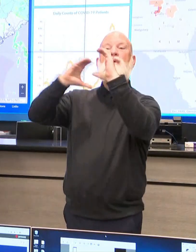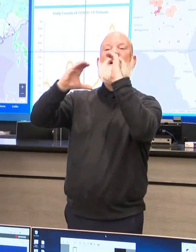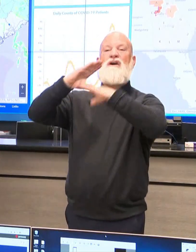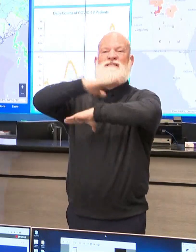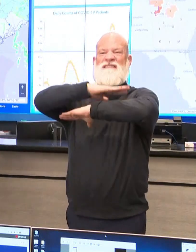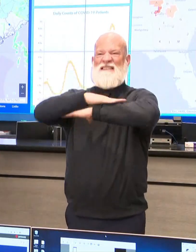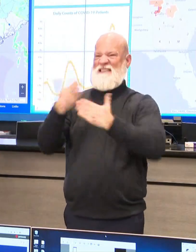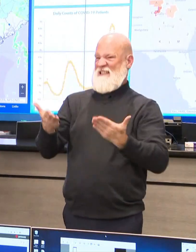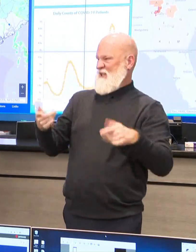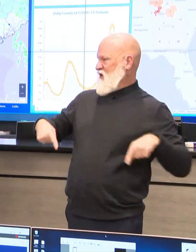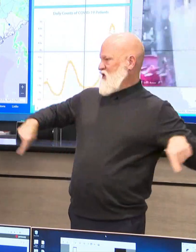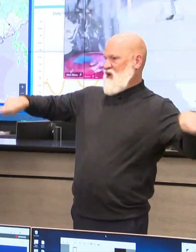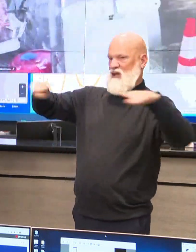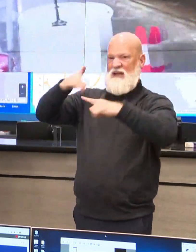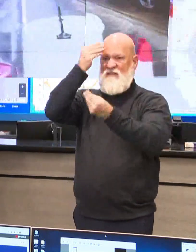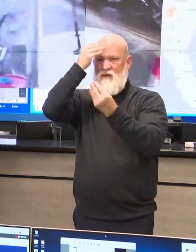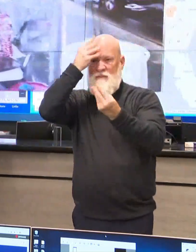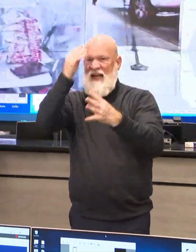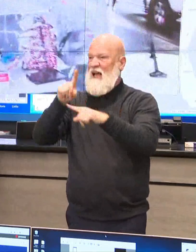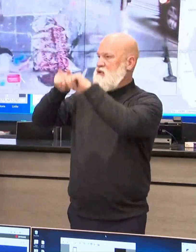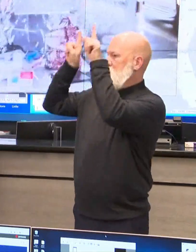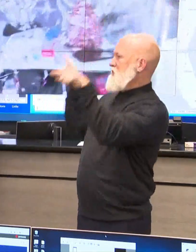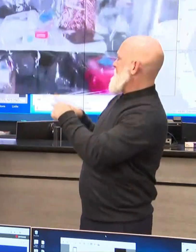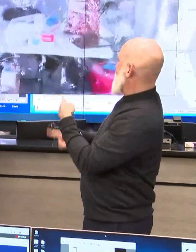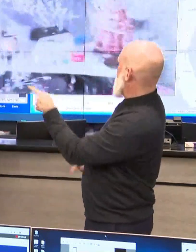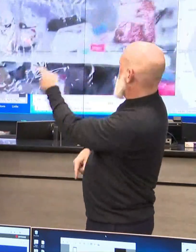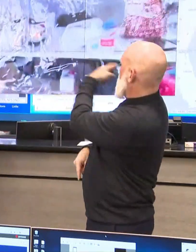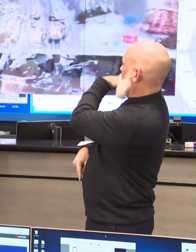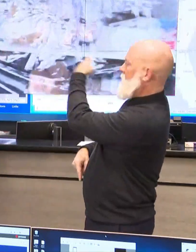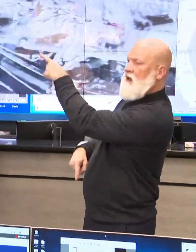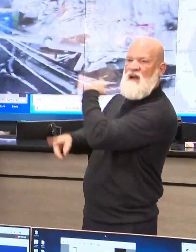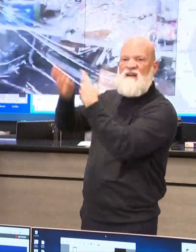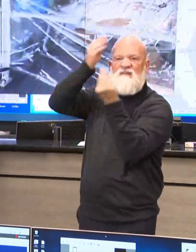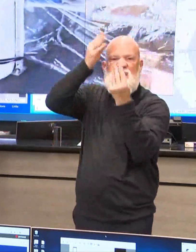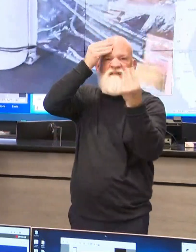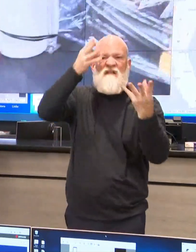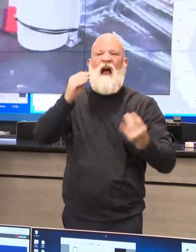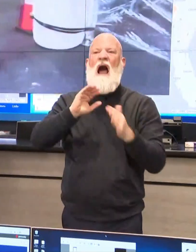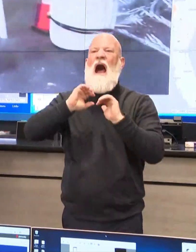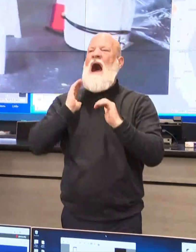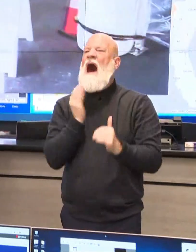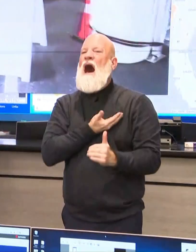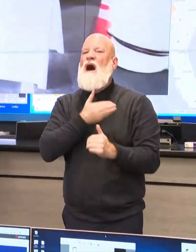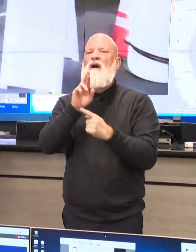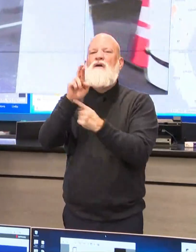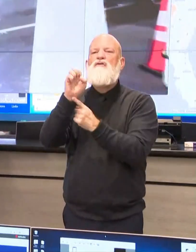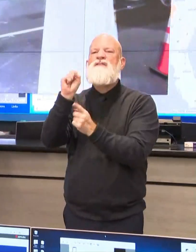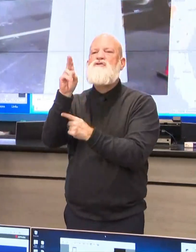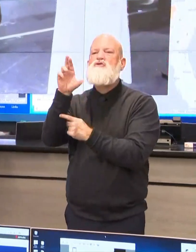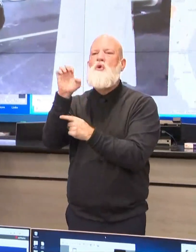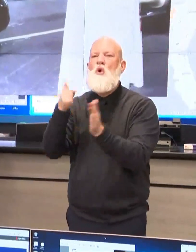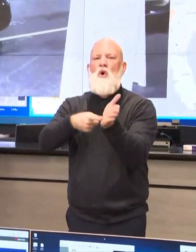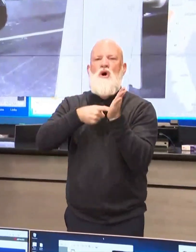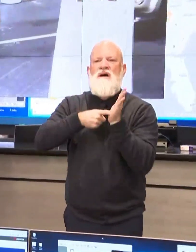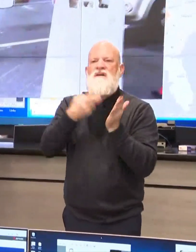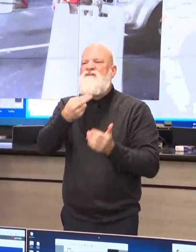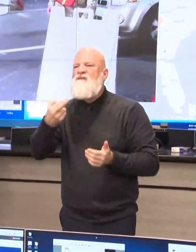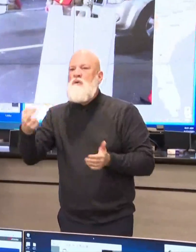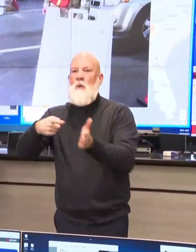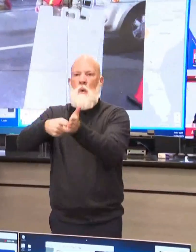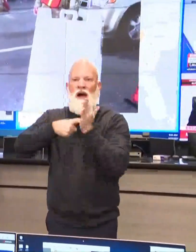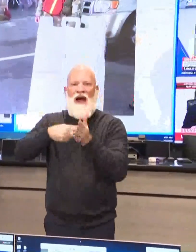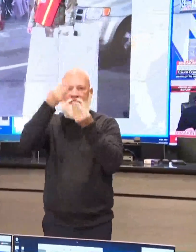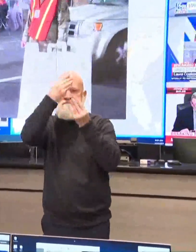got on the screen here our resource request, as you see. That's documenting anything that's going on at any of our sites. Currently, right now,